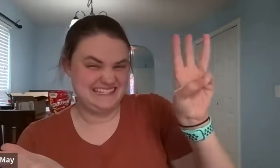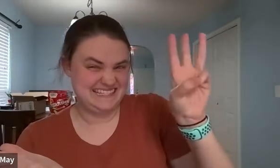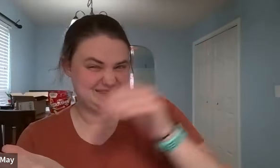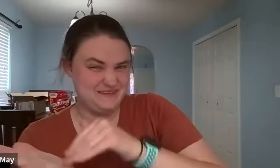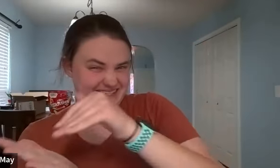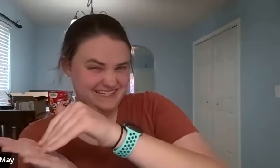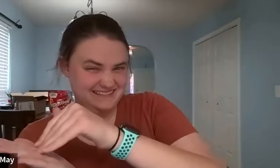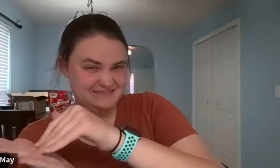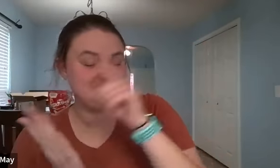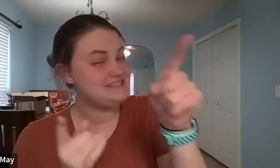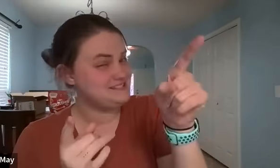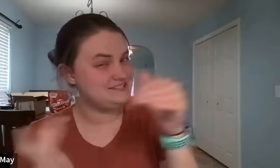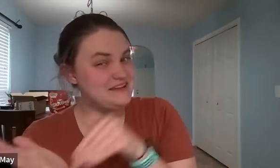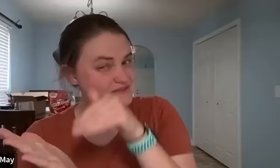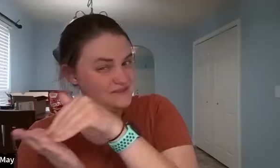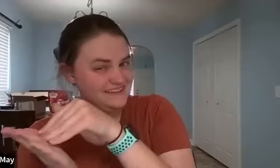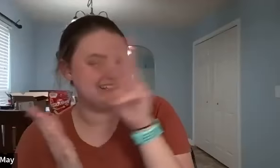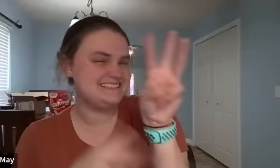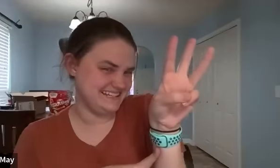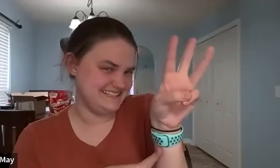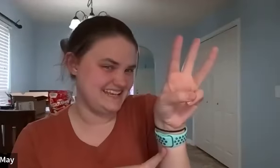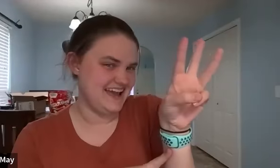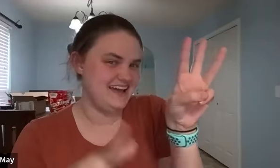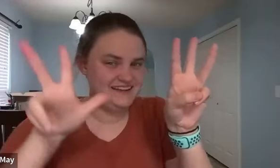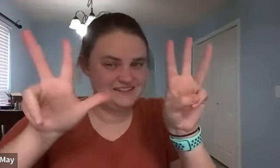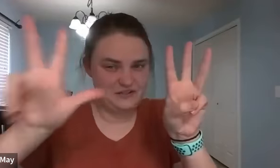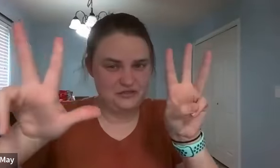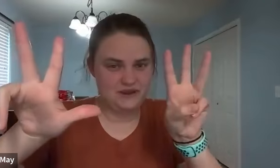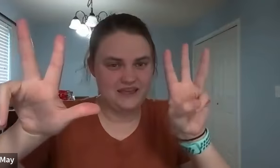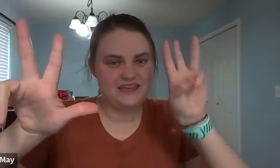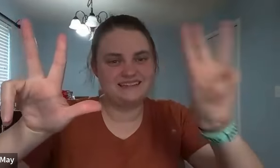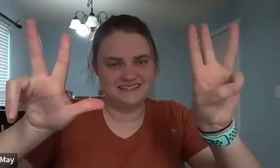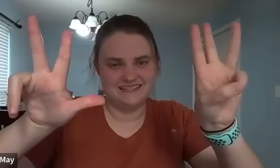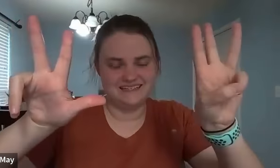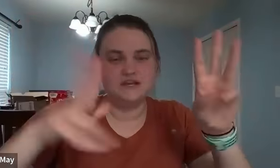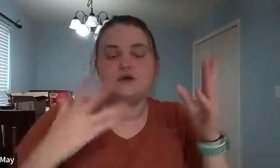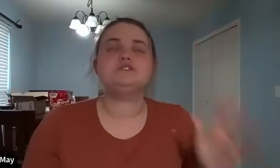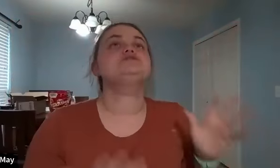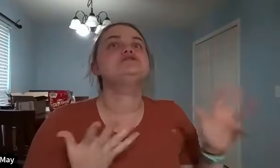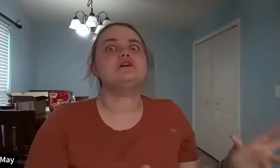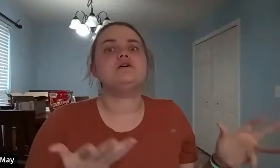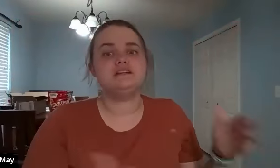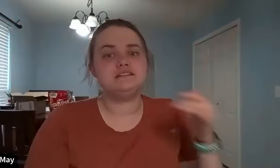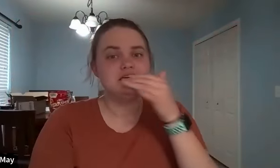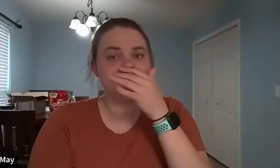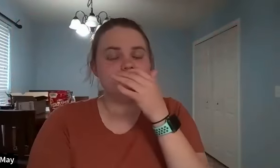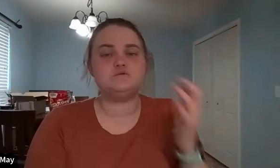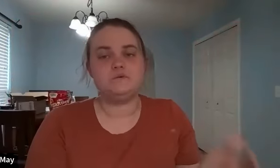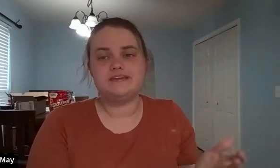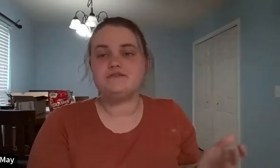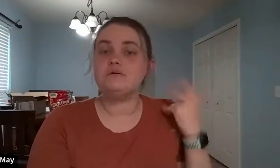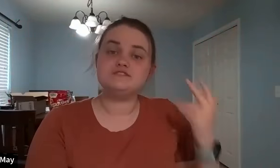6 million. But yes, you still get the million. 6, yeah. So 3 and 6, which are so easy to get because we've always grown